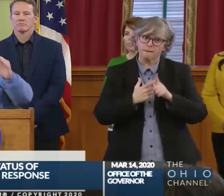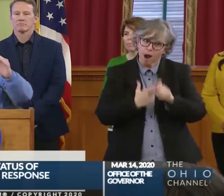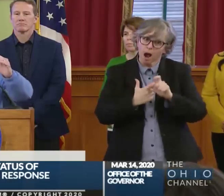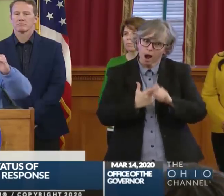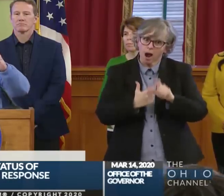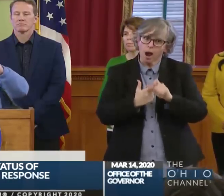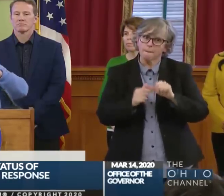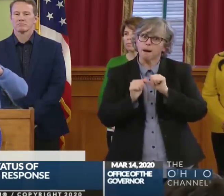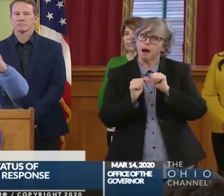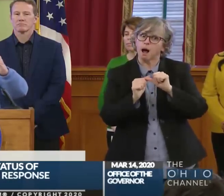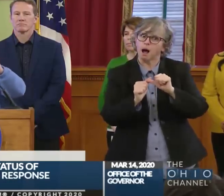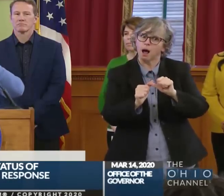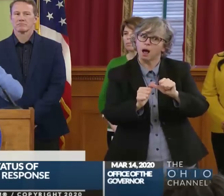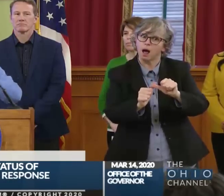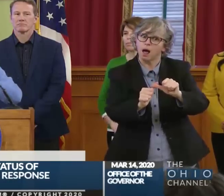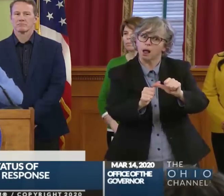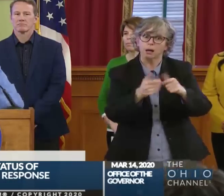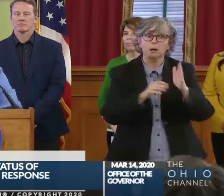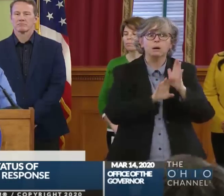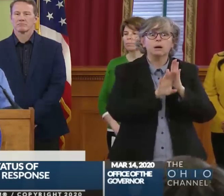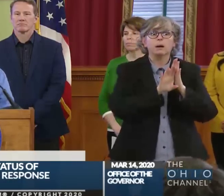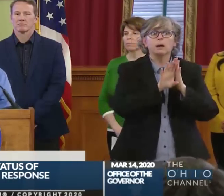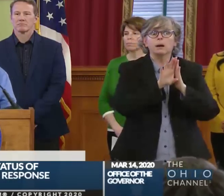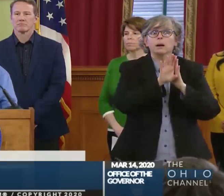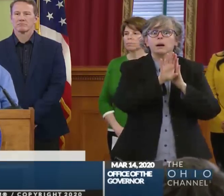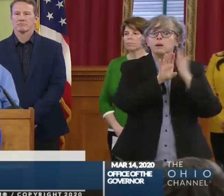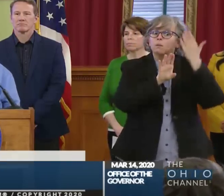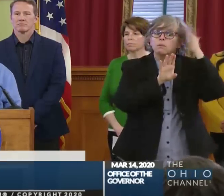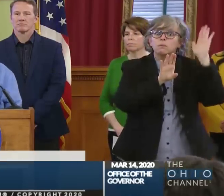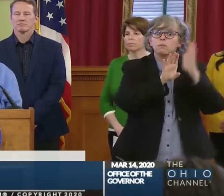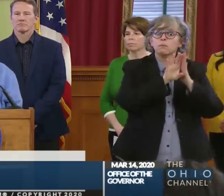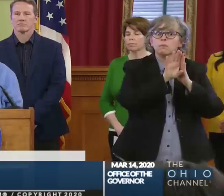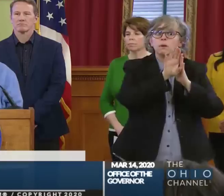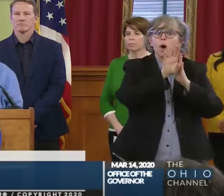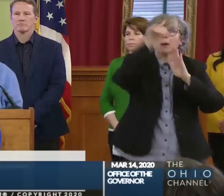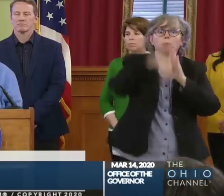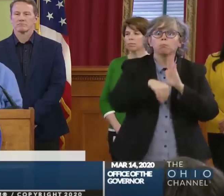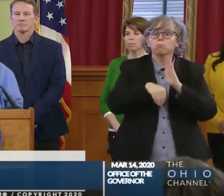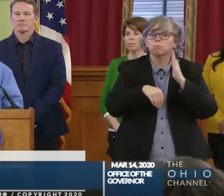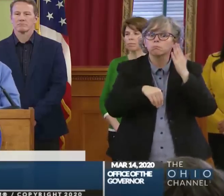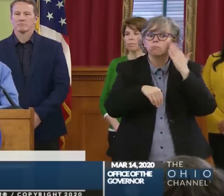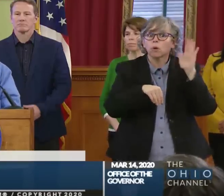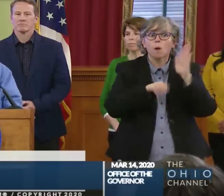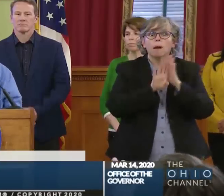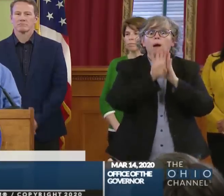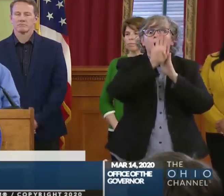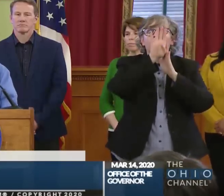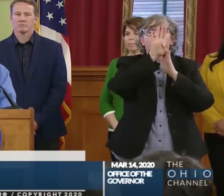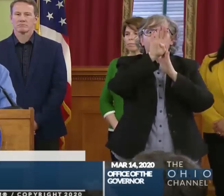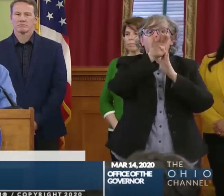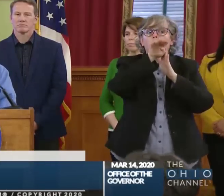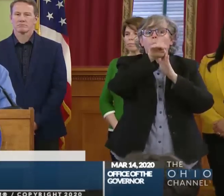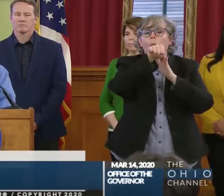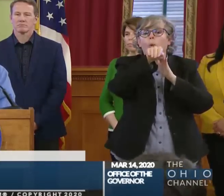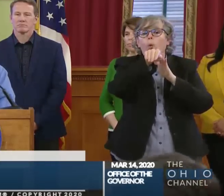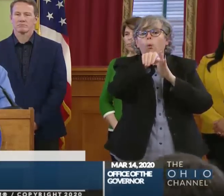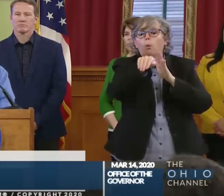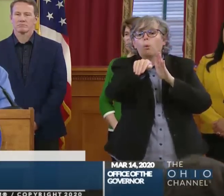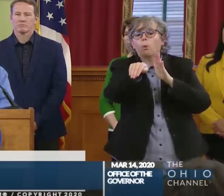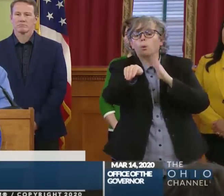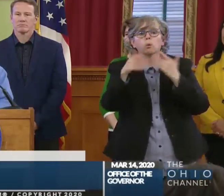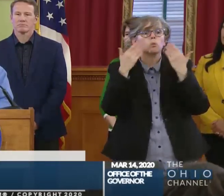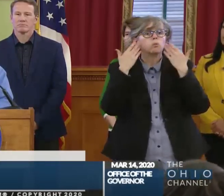peaks out. We don't know how fast it goes back down. The best estimate Dr. Acton has